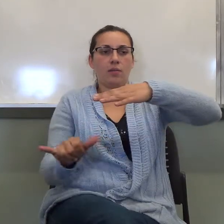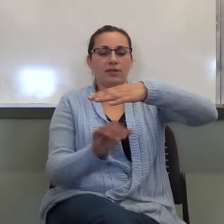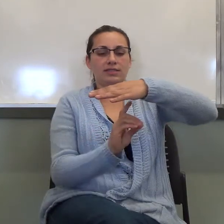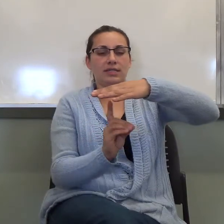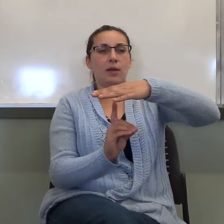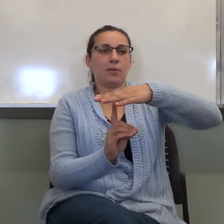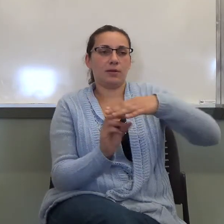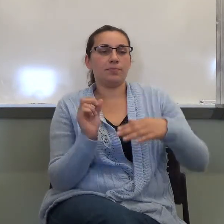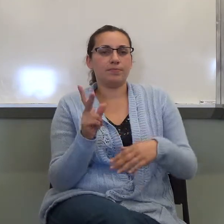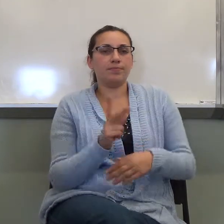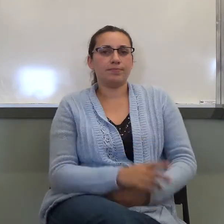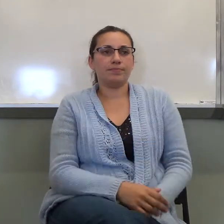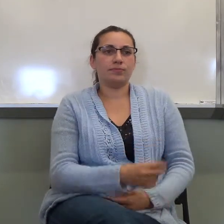4/5.